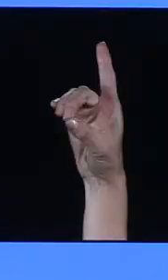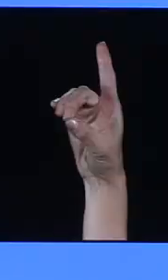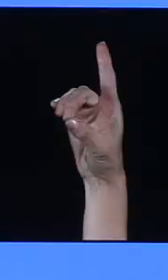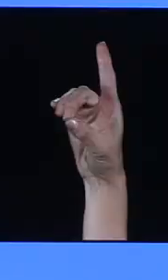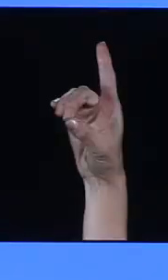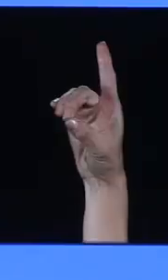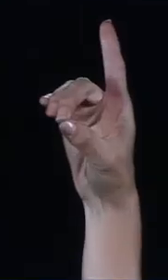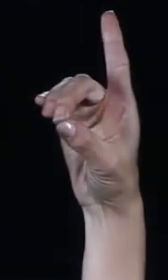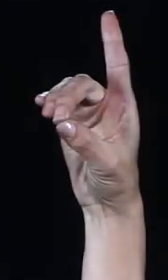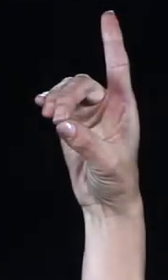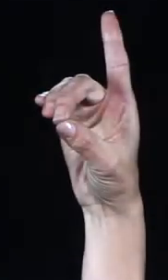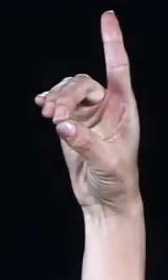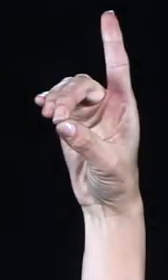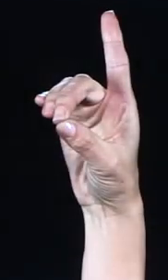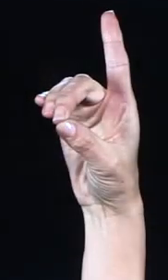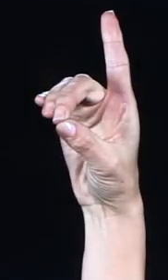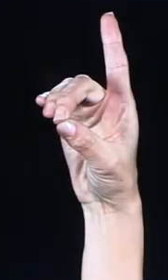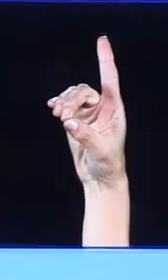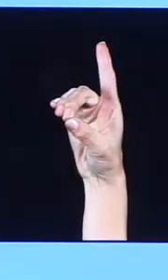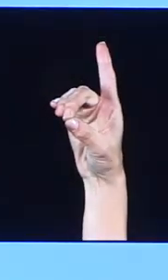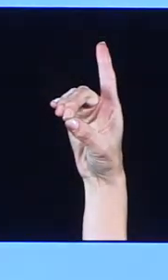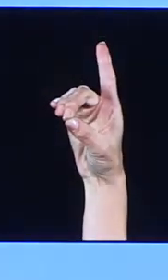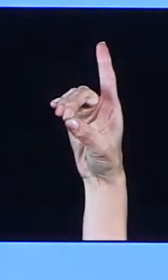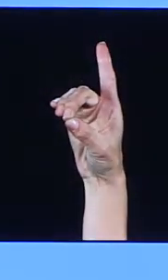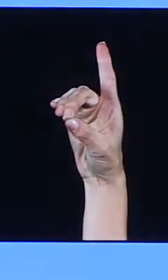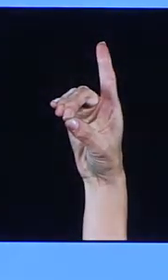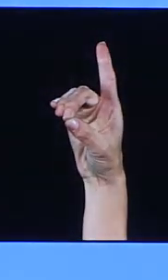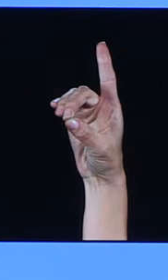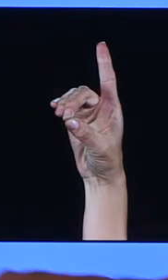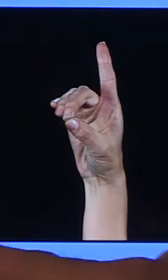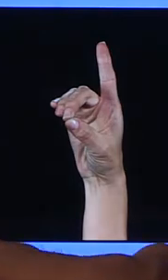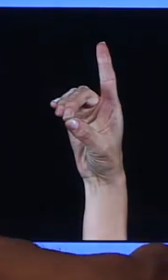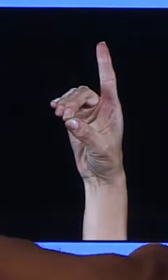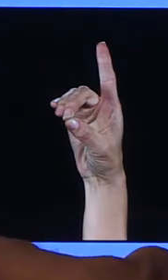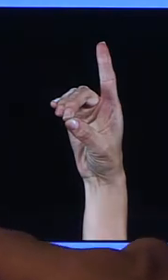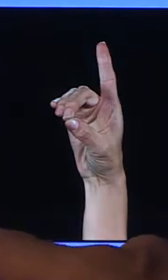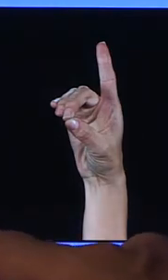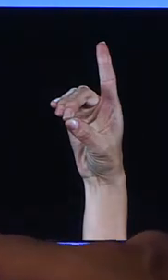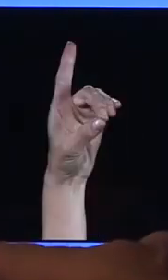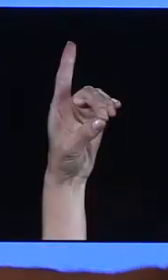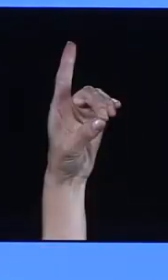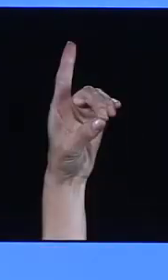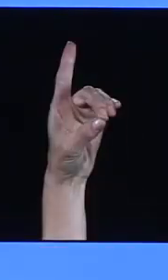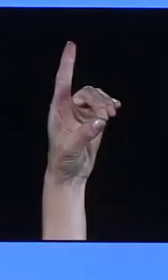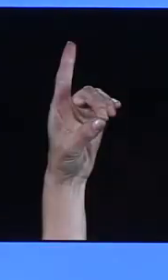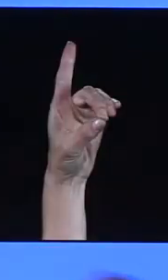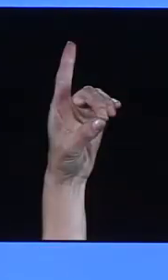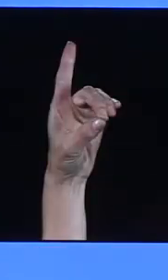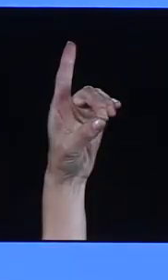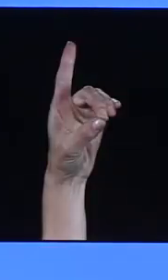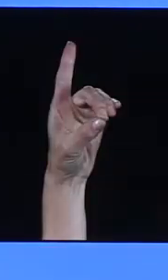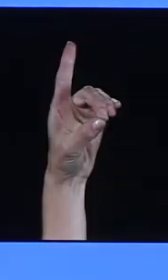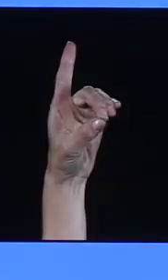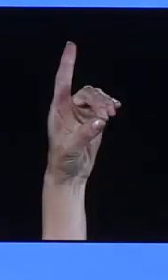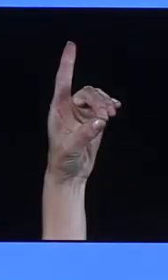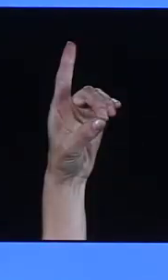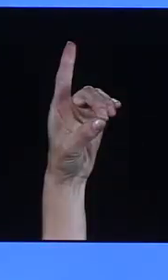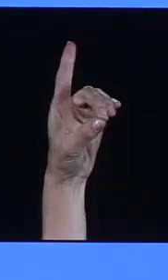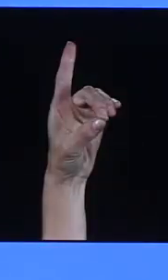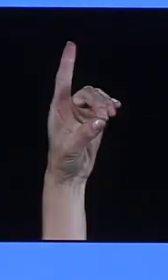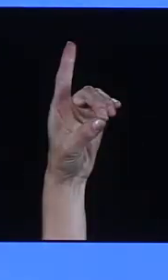they're making. And you can make the screen bigger or smaller depending on what you want to do. You can also alternate